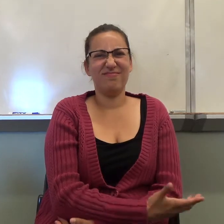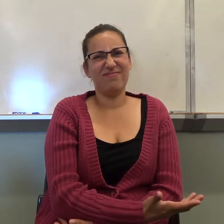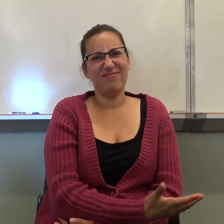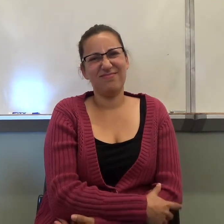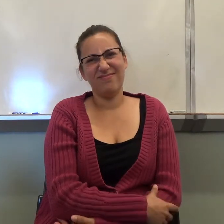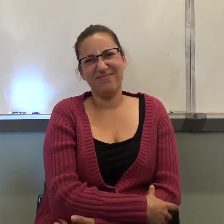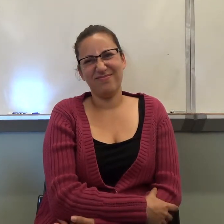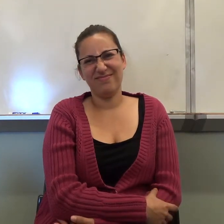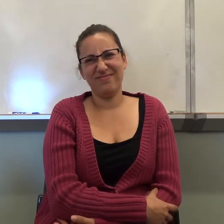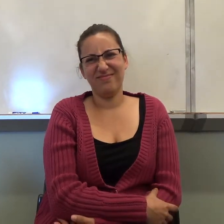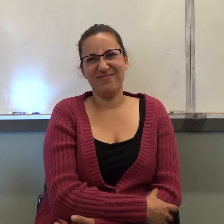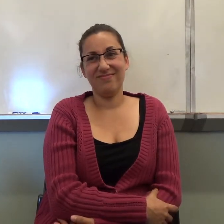that's